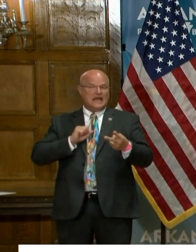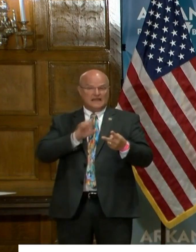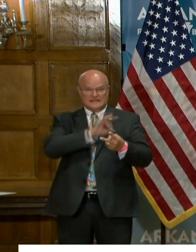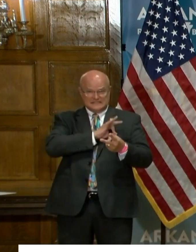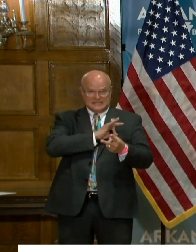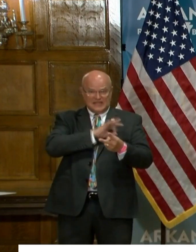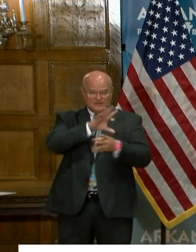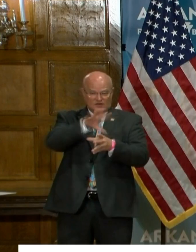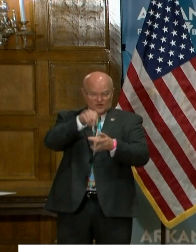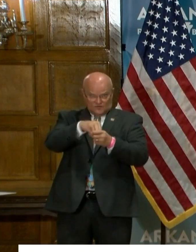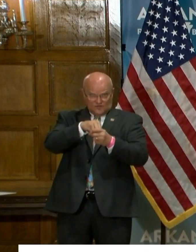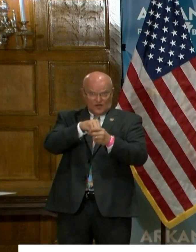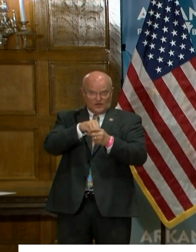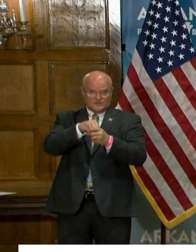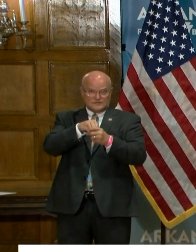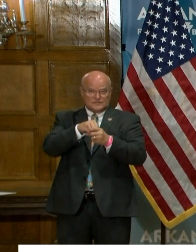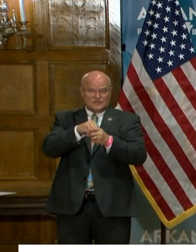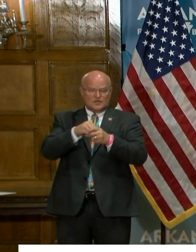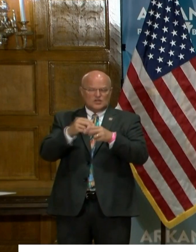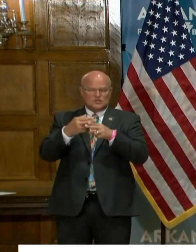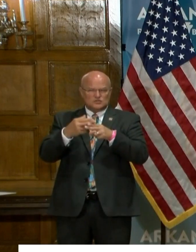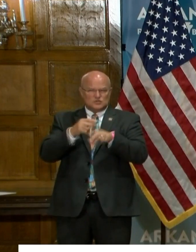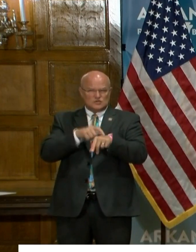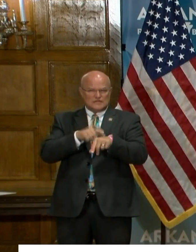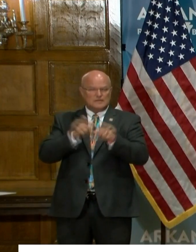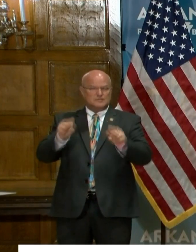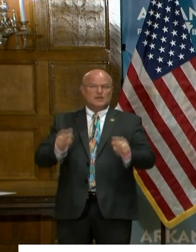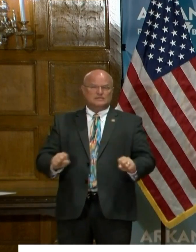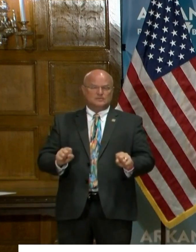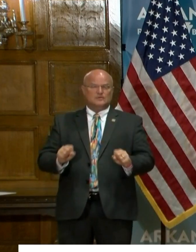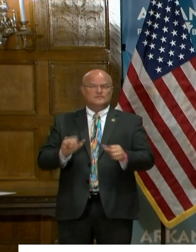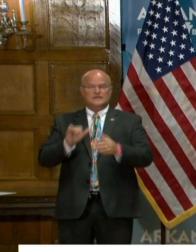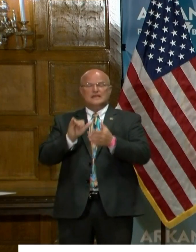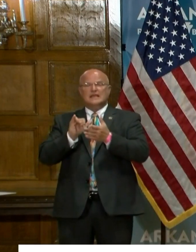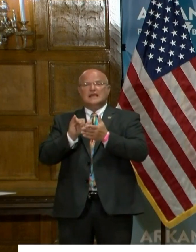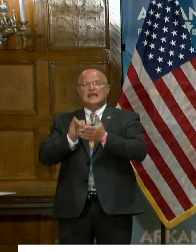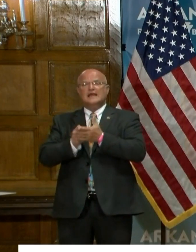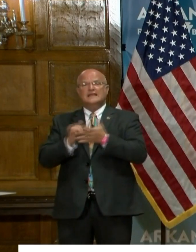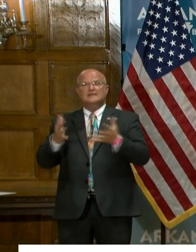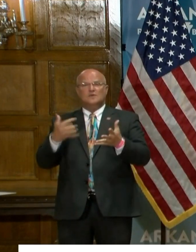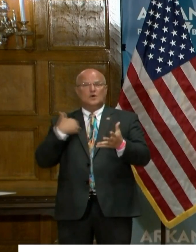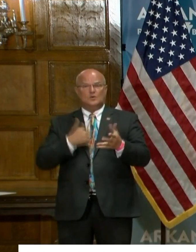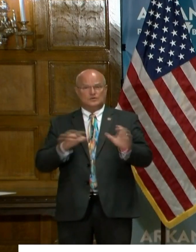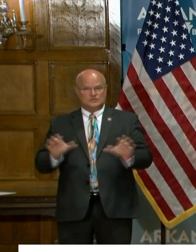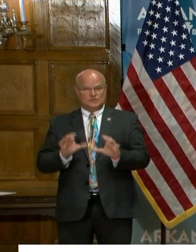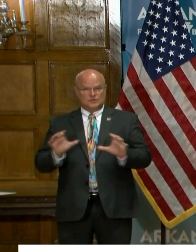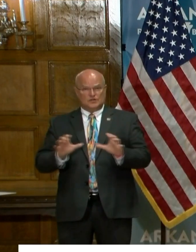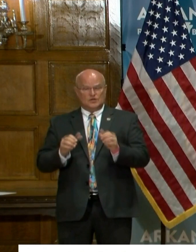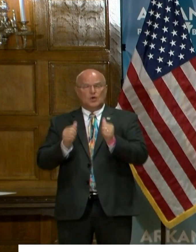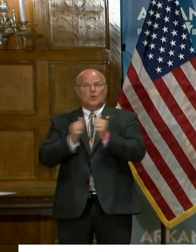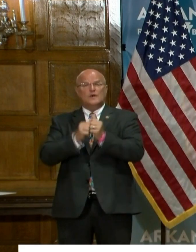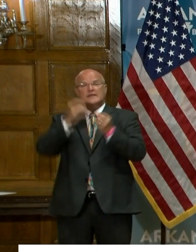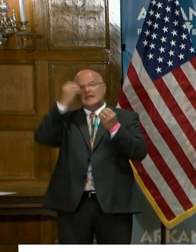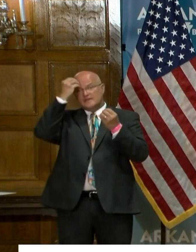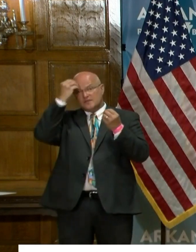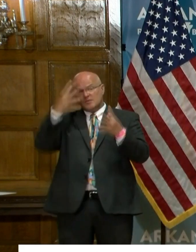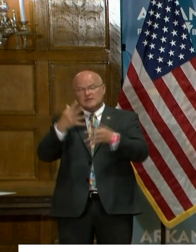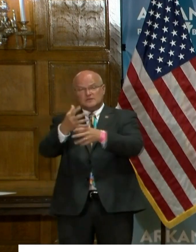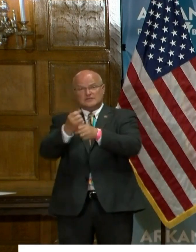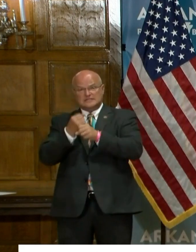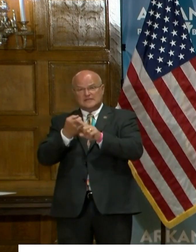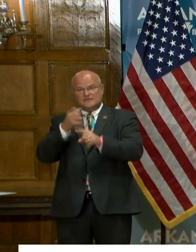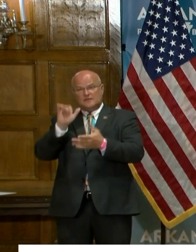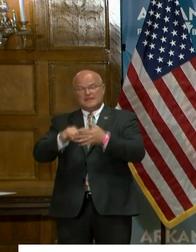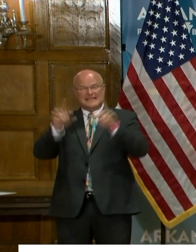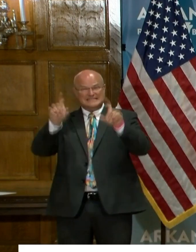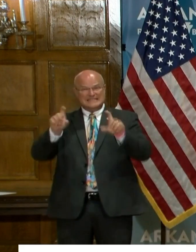are involved in as short a period of time as possible, and that's what we're doing. With the information that we receive from